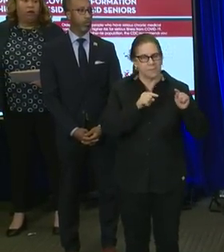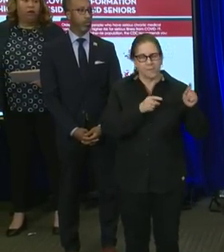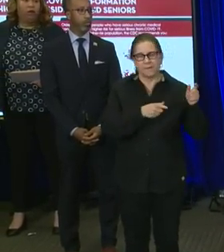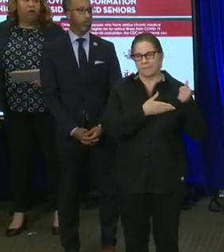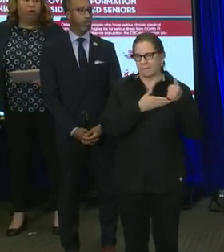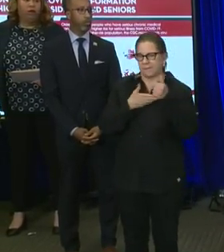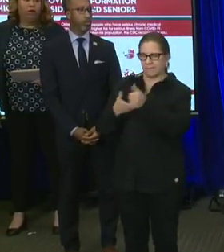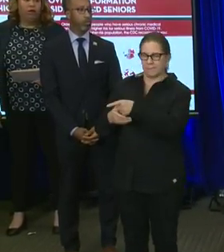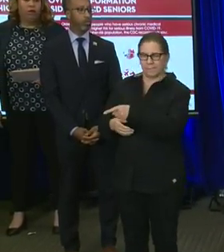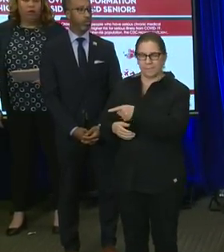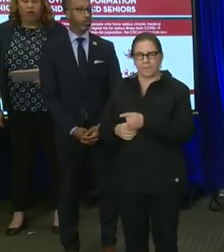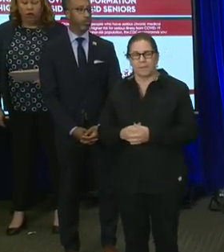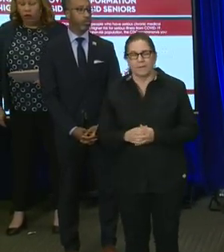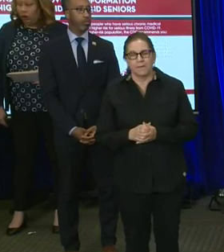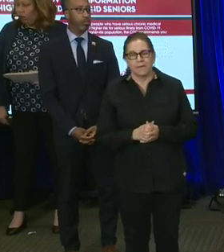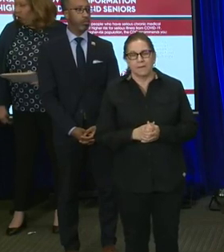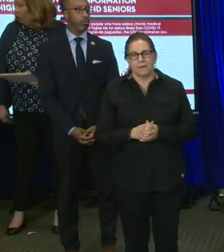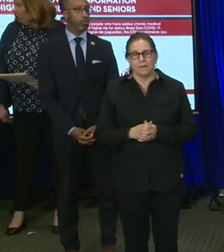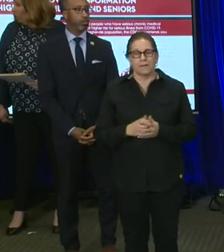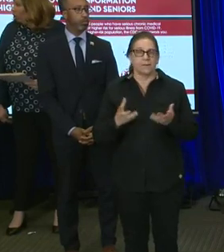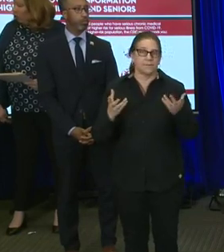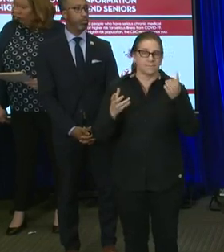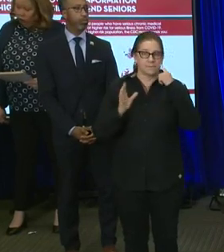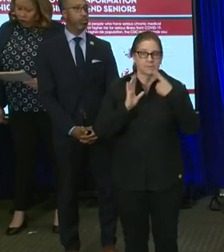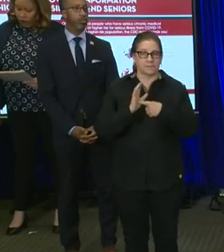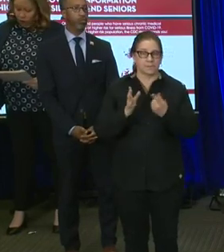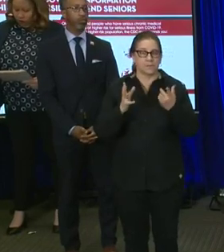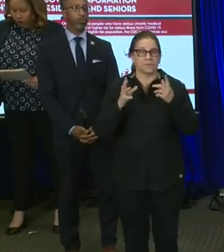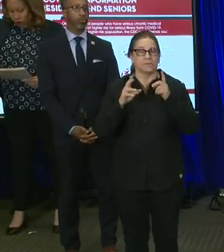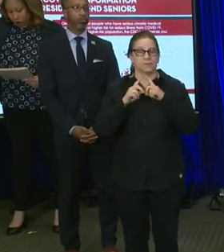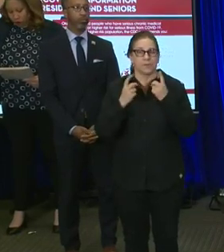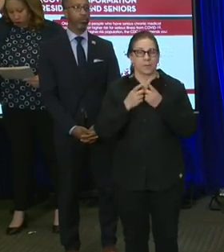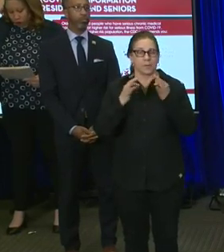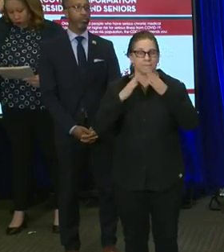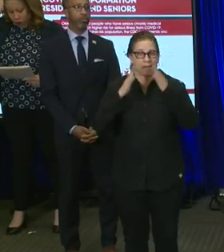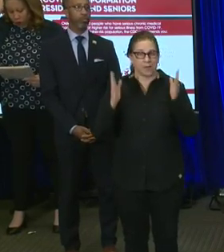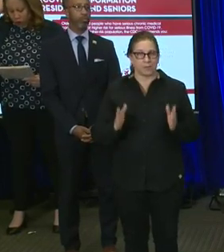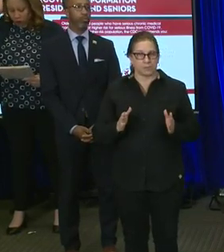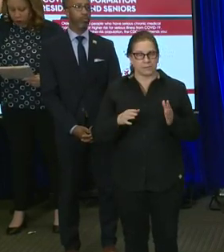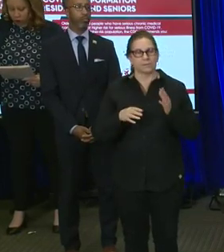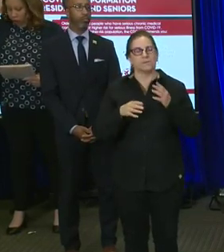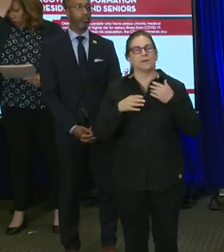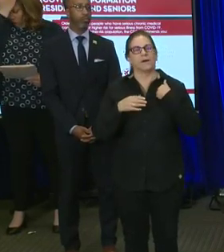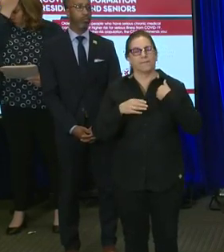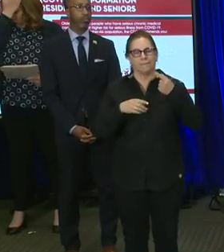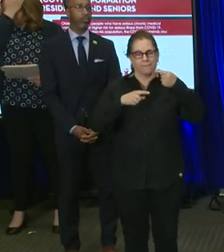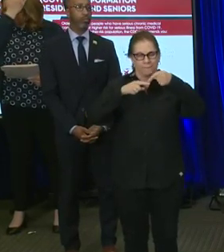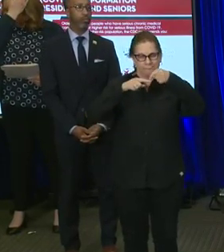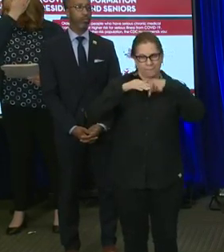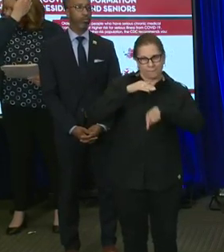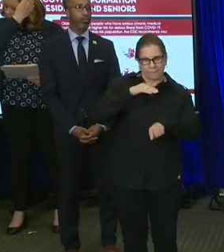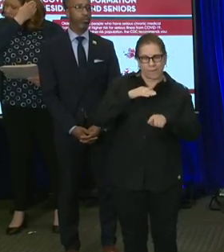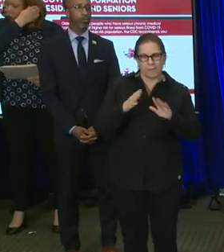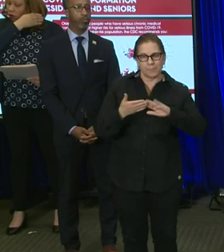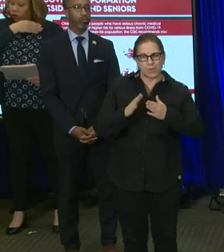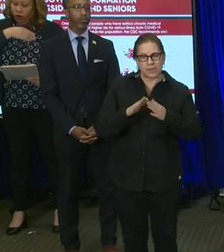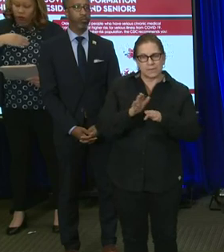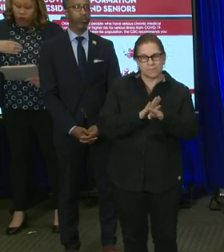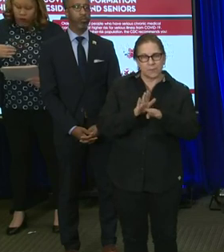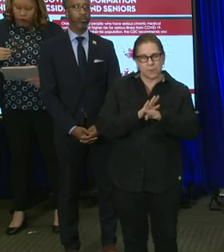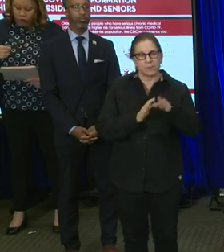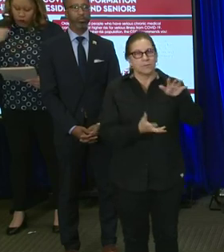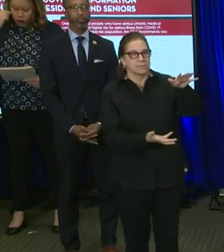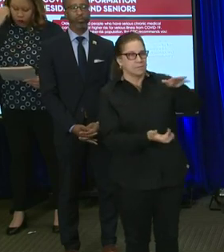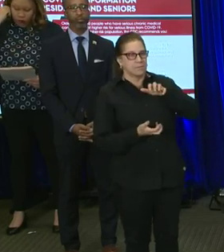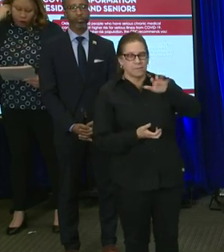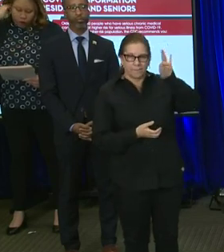Department of Housing and Community Development, which will use federal funds like the HOME program and the Community Development